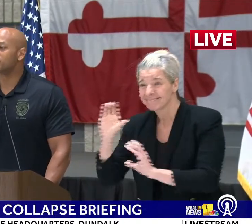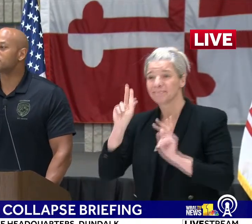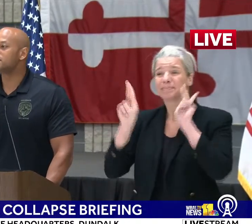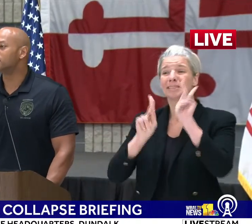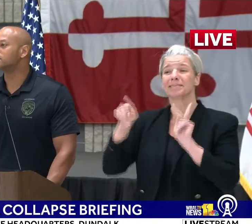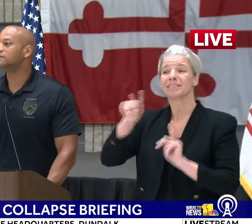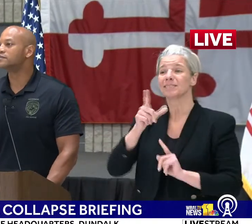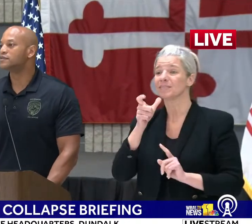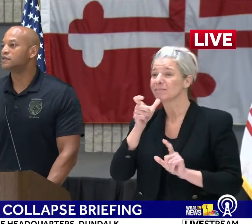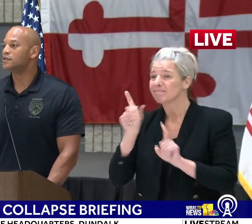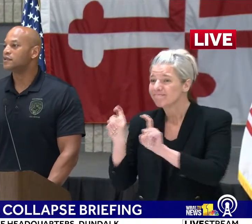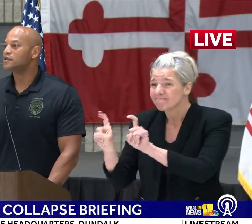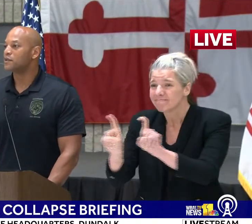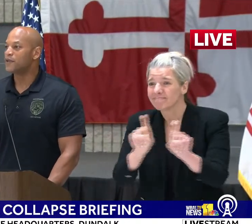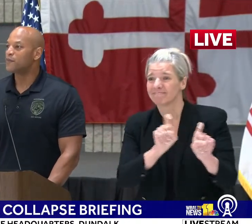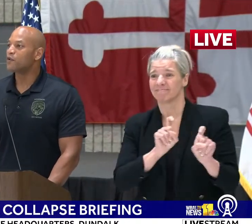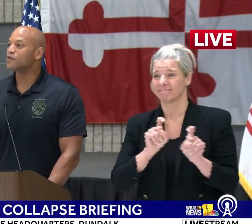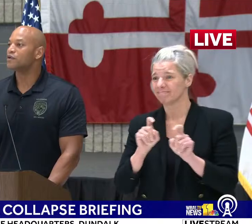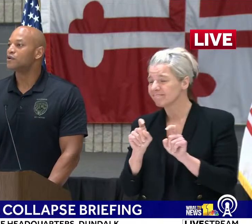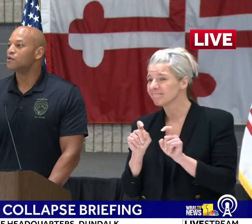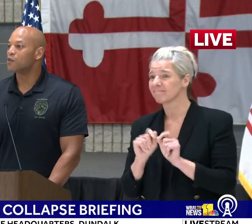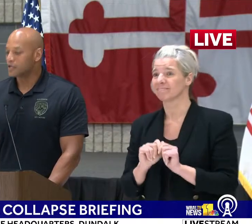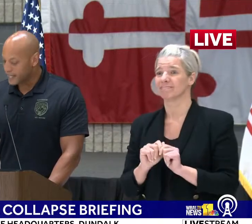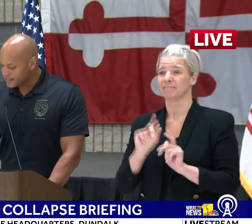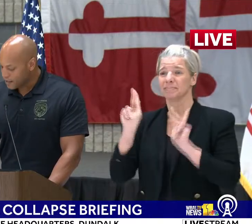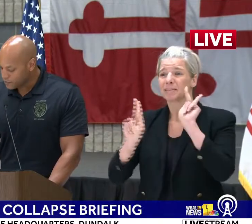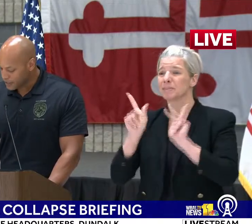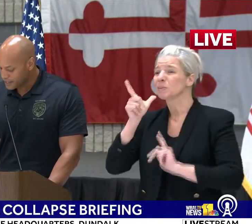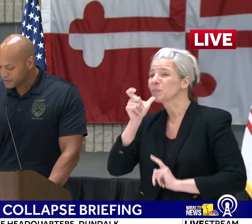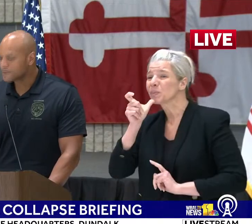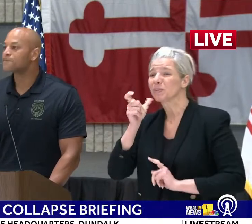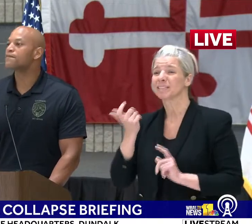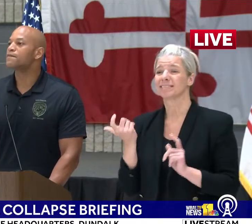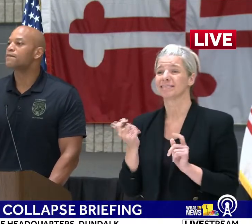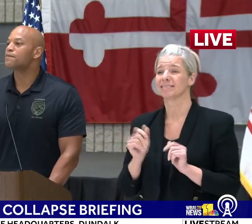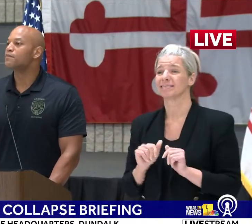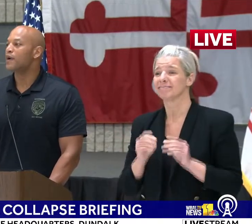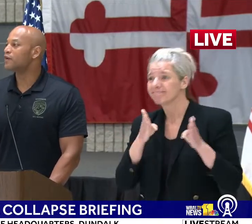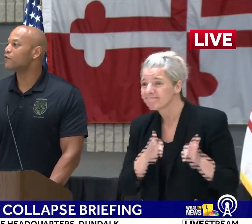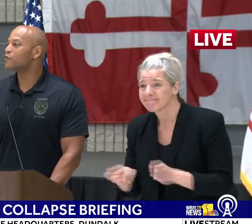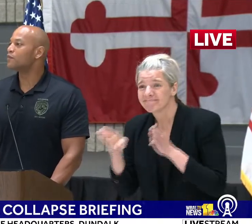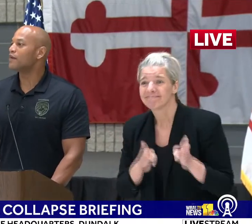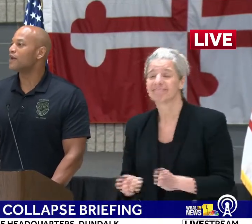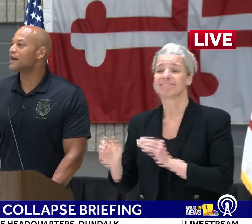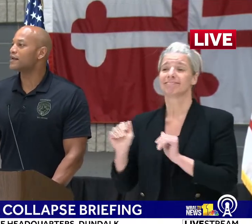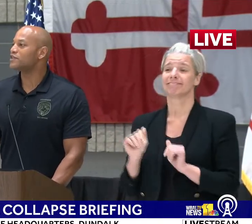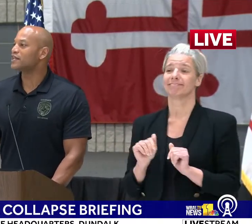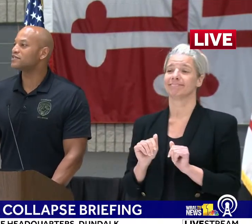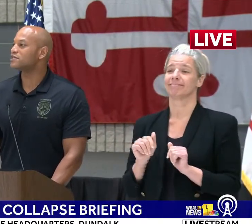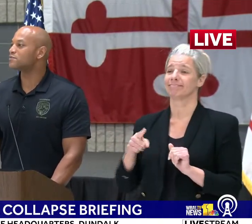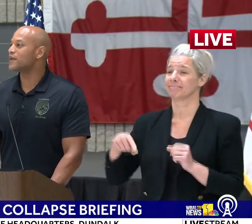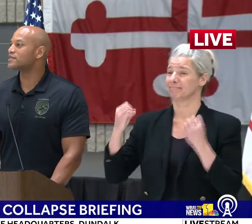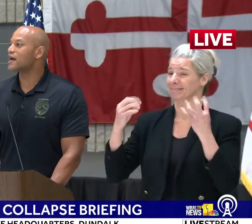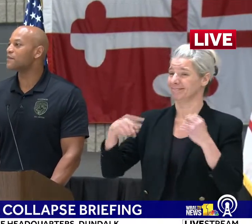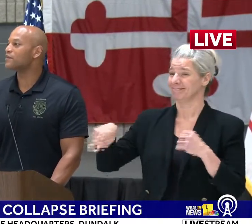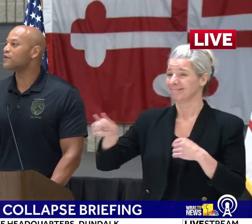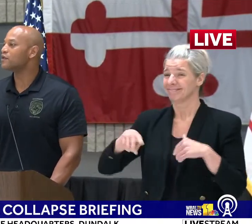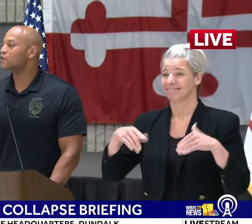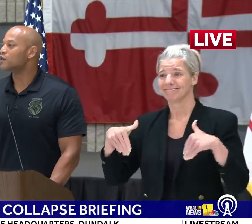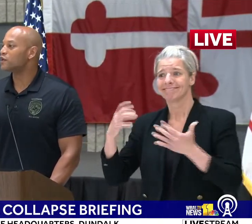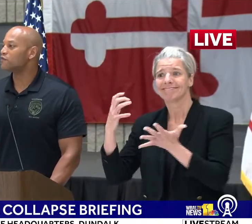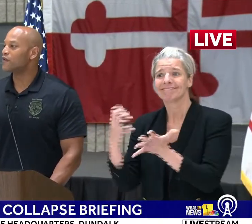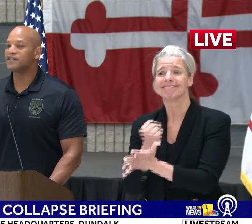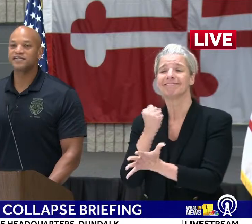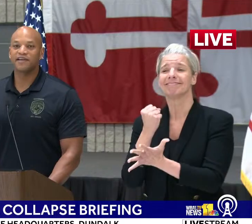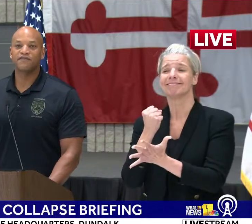are surveying the steel, the people who are laying down the plans, many of whom have not had chances to spend